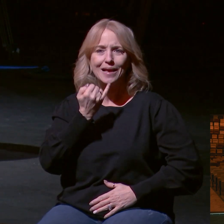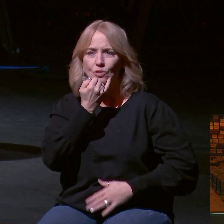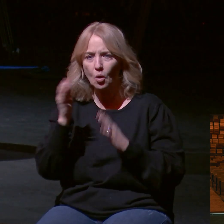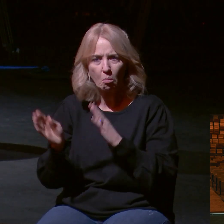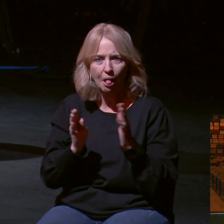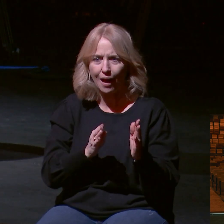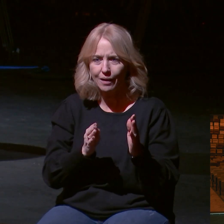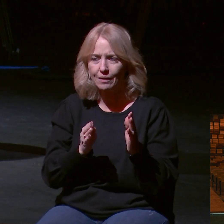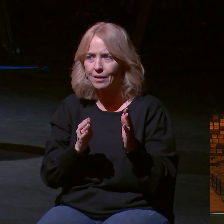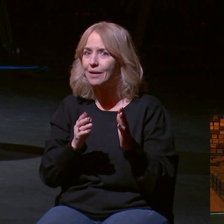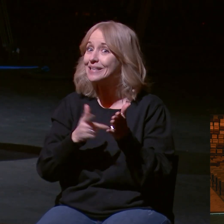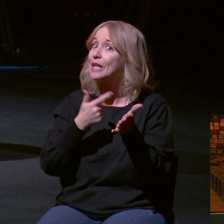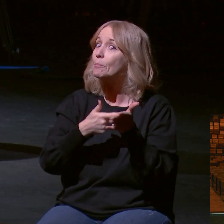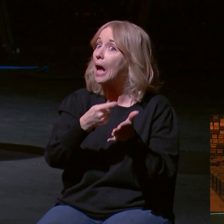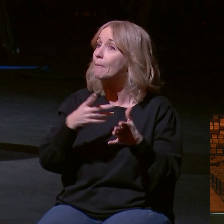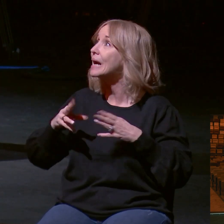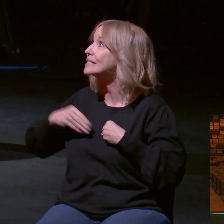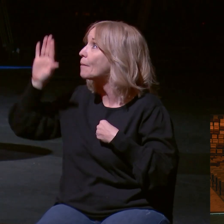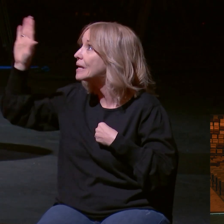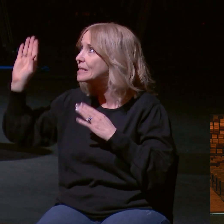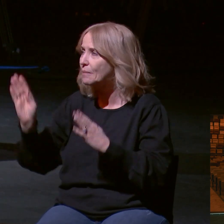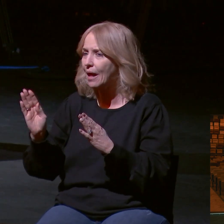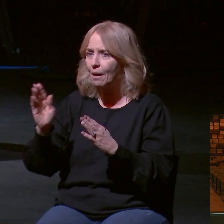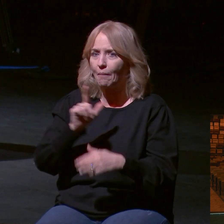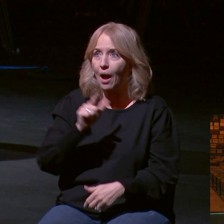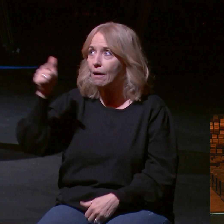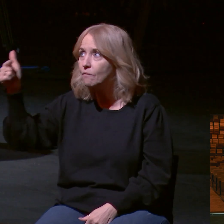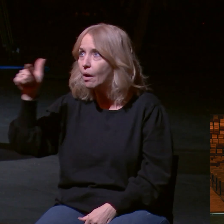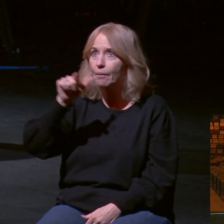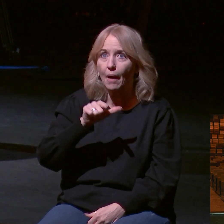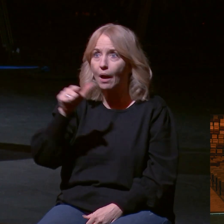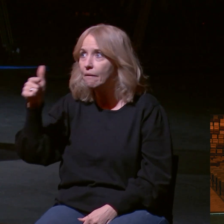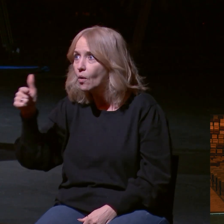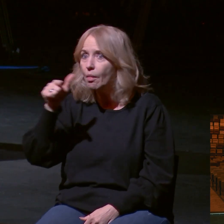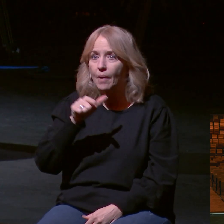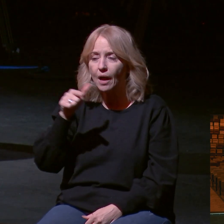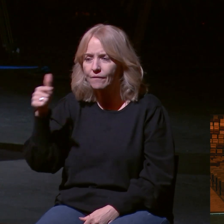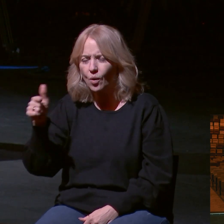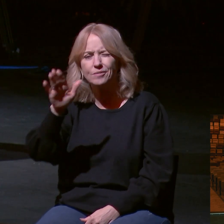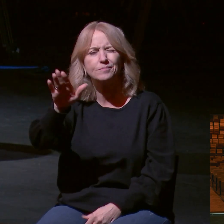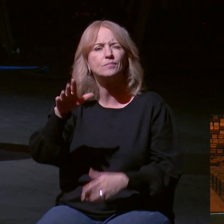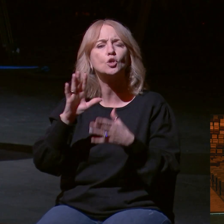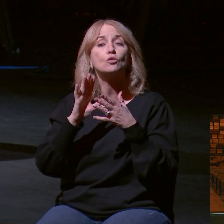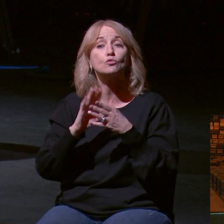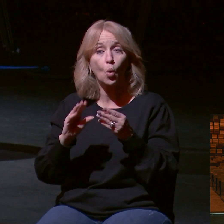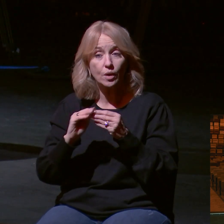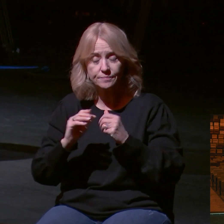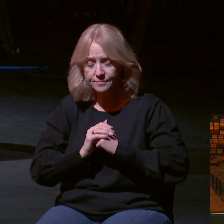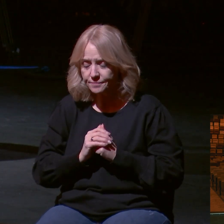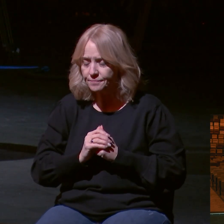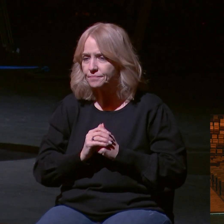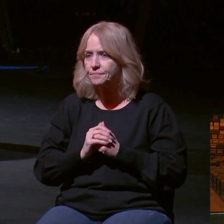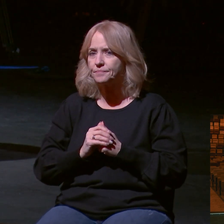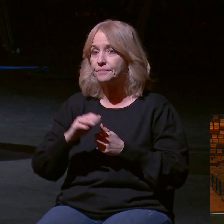go. Let me paint this story for you. It was 6th century BC. The Israelites were attached to their own plans